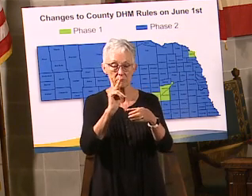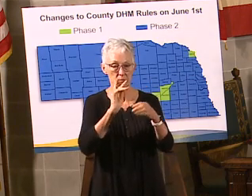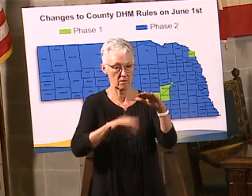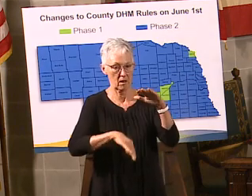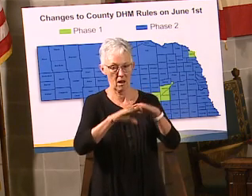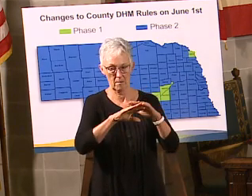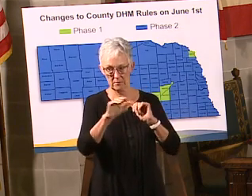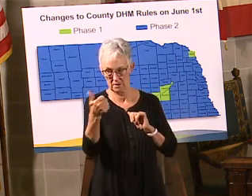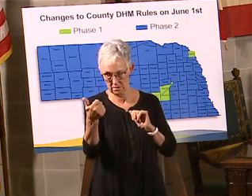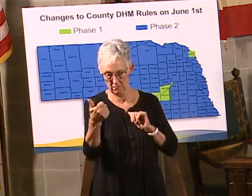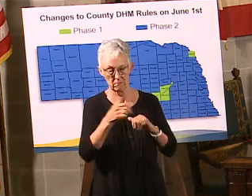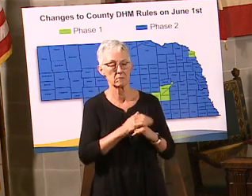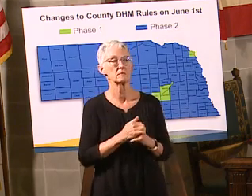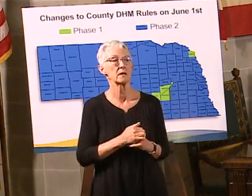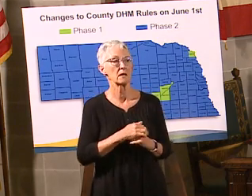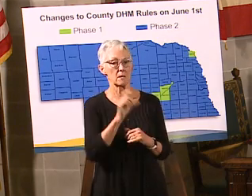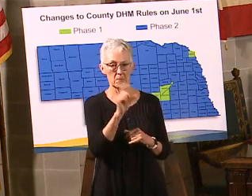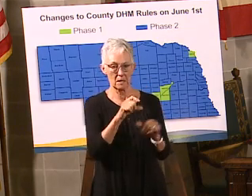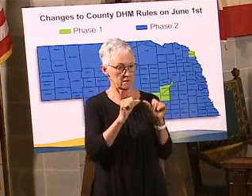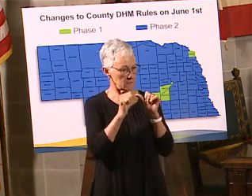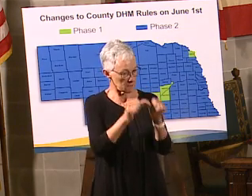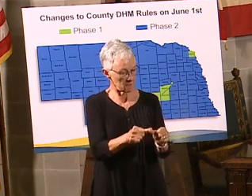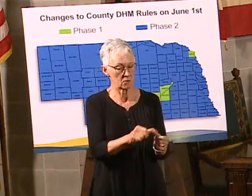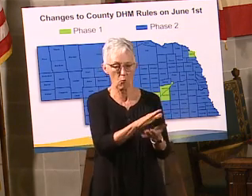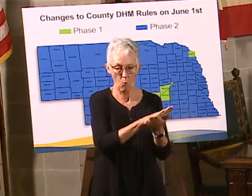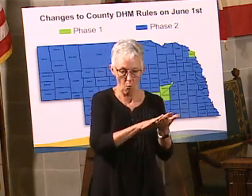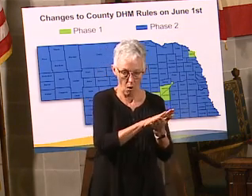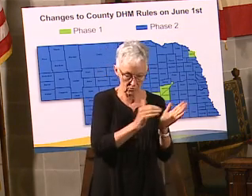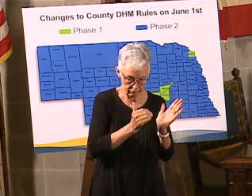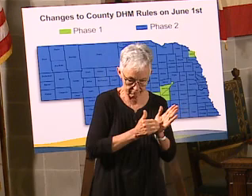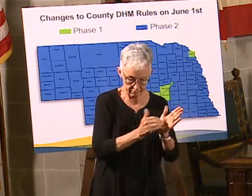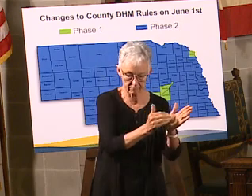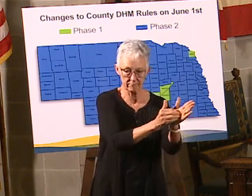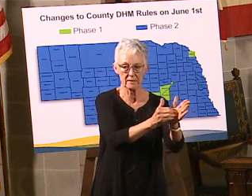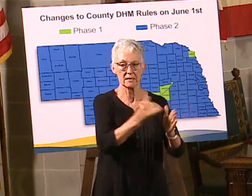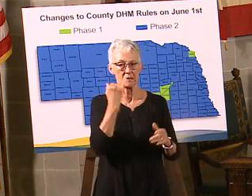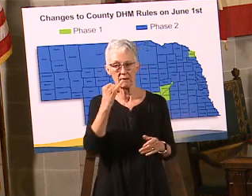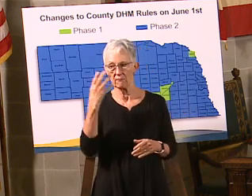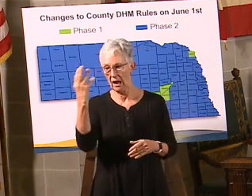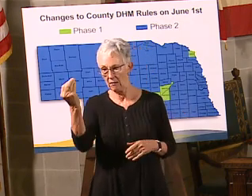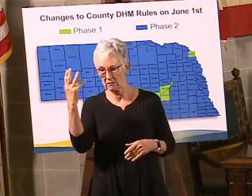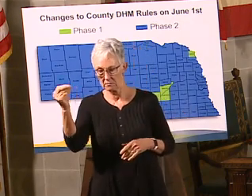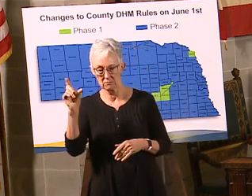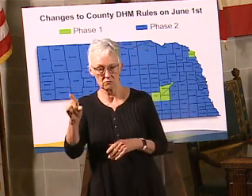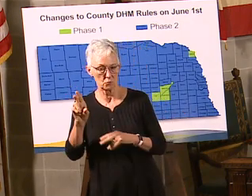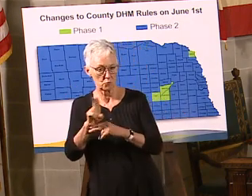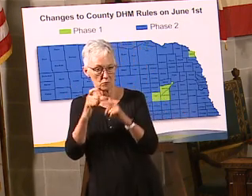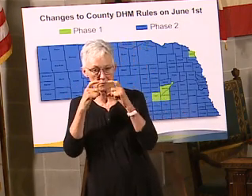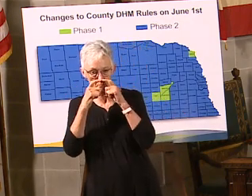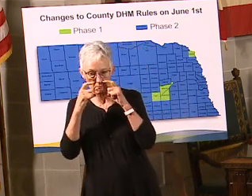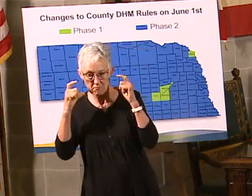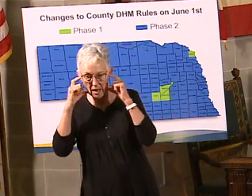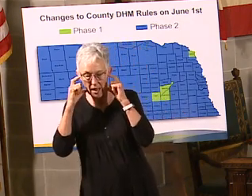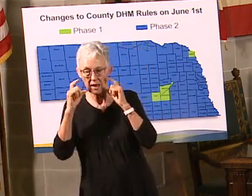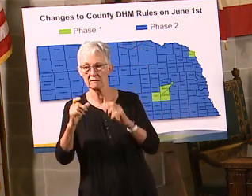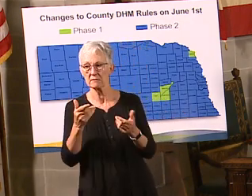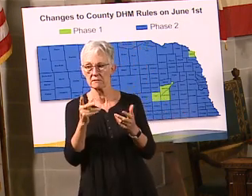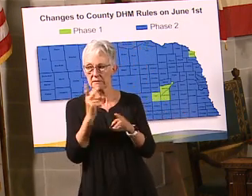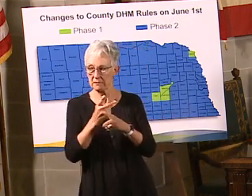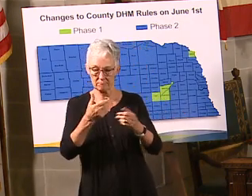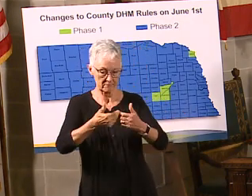programs like washing your hands frequently. If you're going to go out in public, wearing a mask is a good idea. Stay 6 feet away from other people, all that sort of good